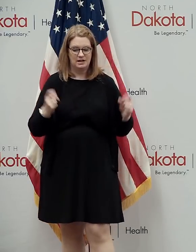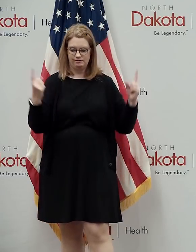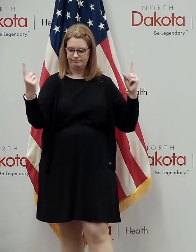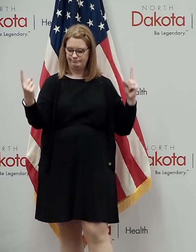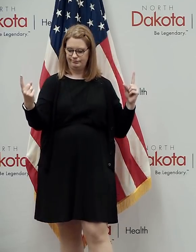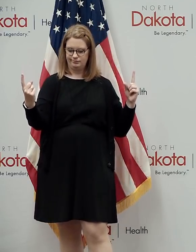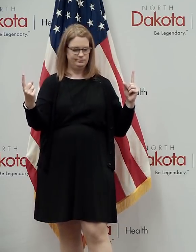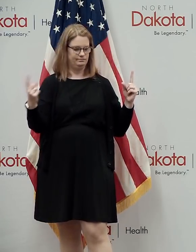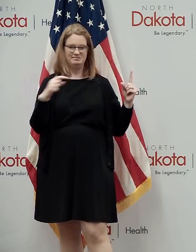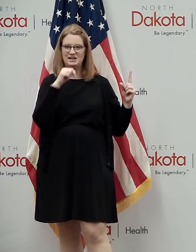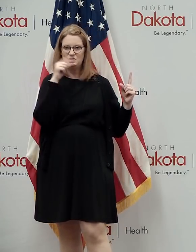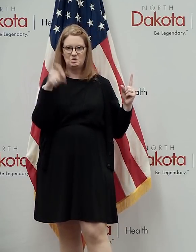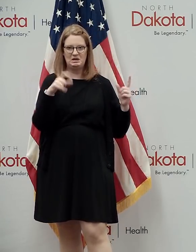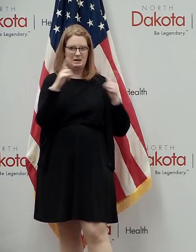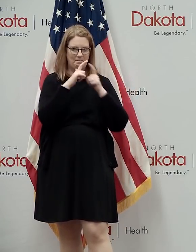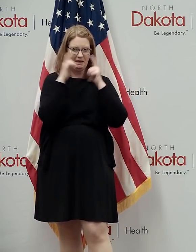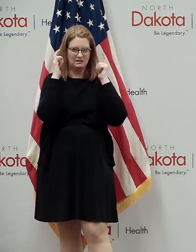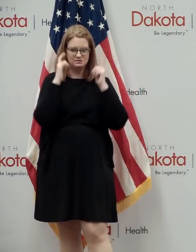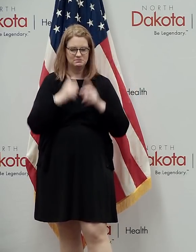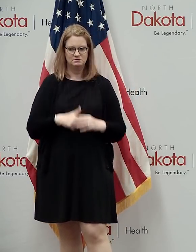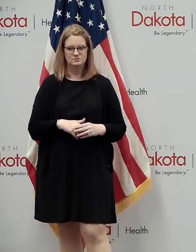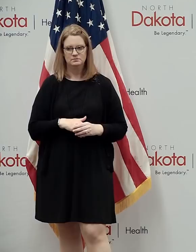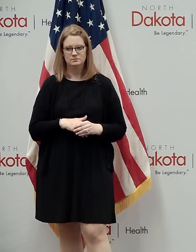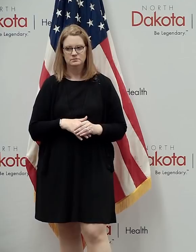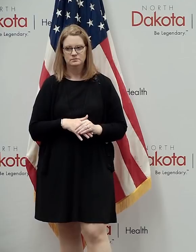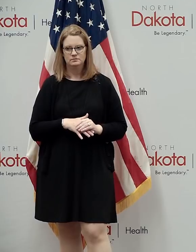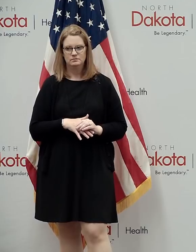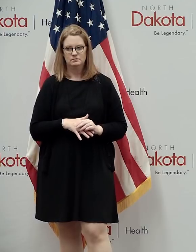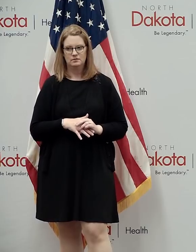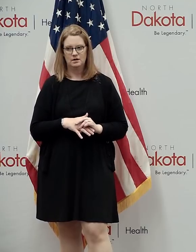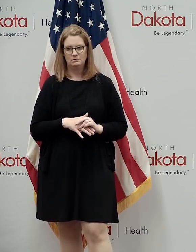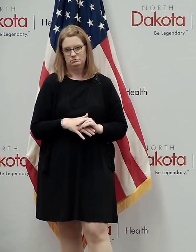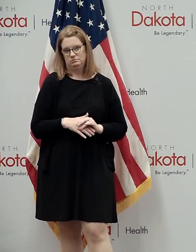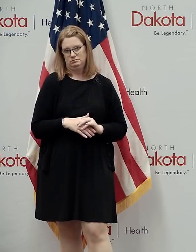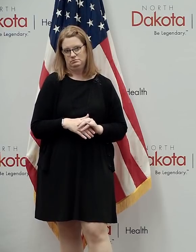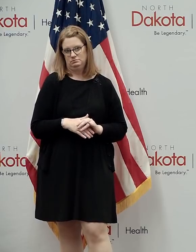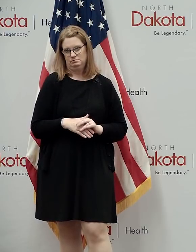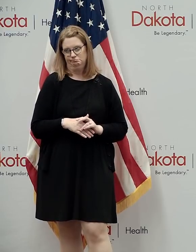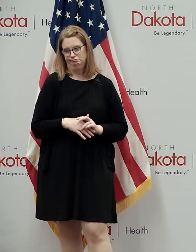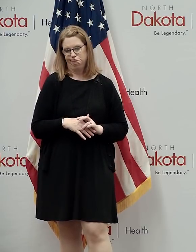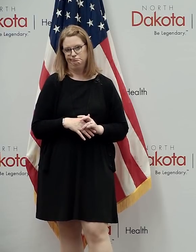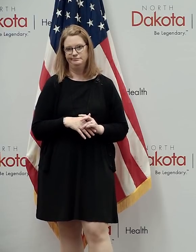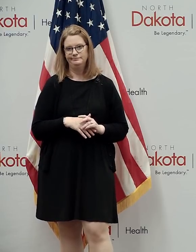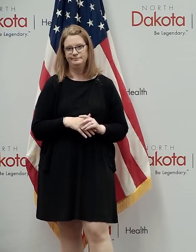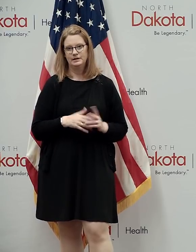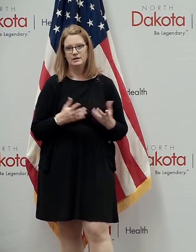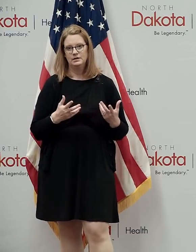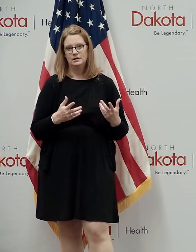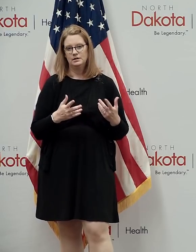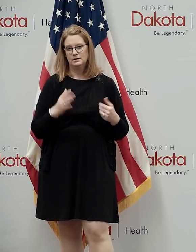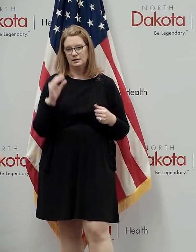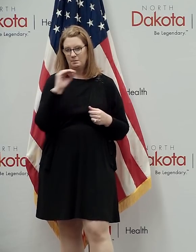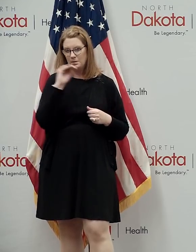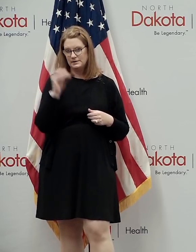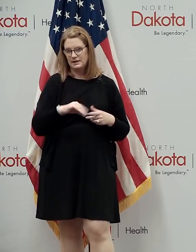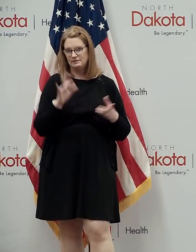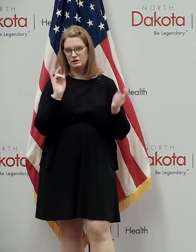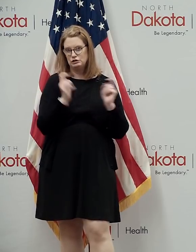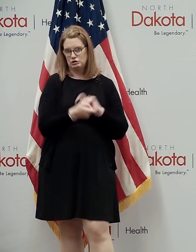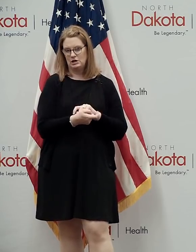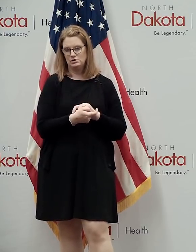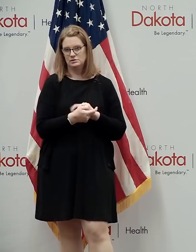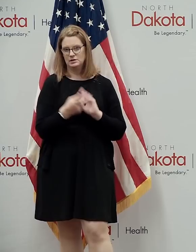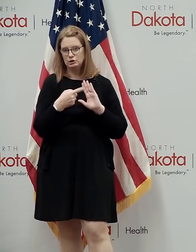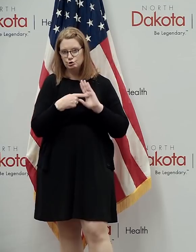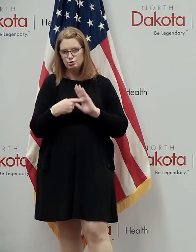in North Dakota and not need a mask. So I don't view it as the I view the percentage changes as probably a